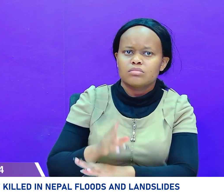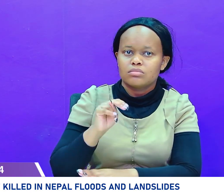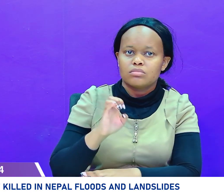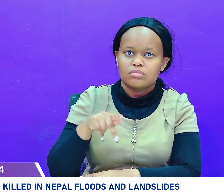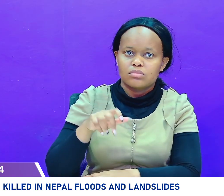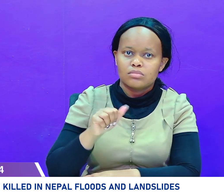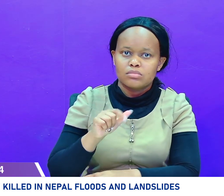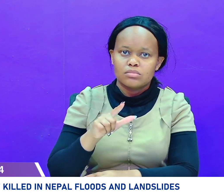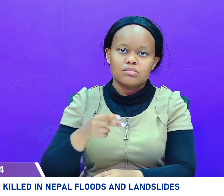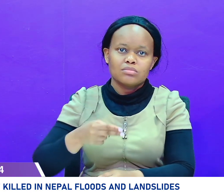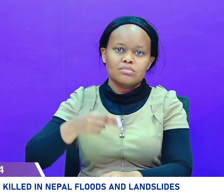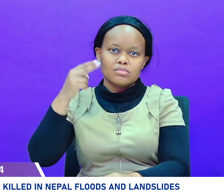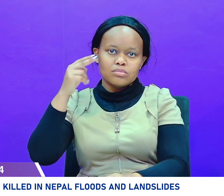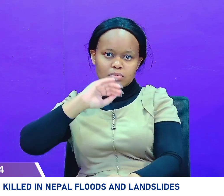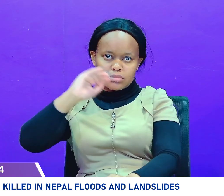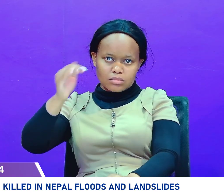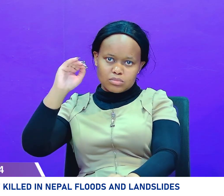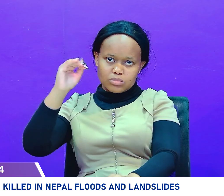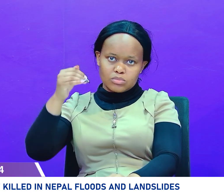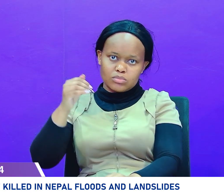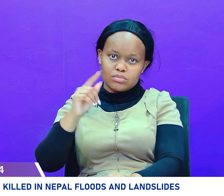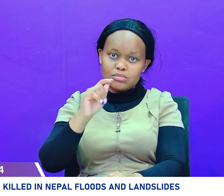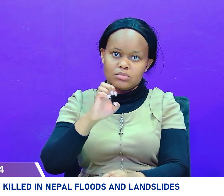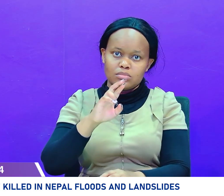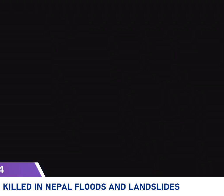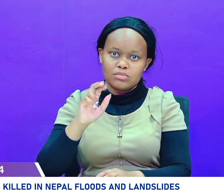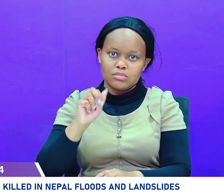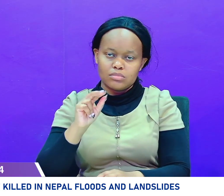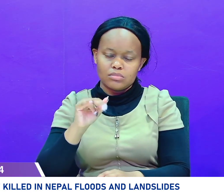across Nepal's hilly and mountainous terrain.